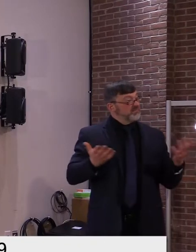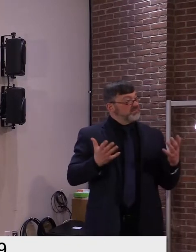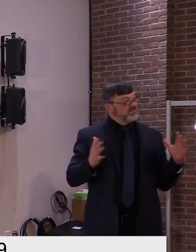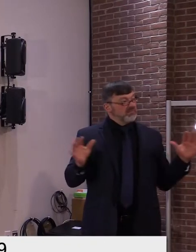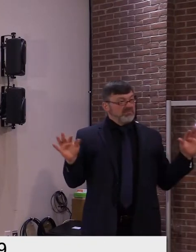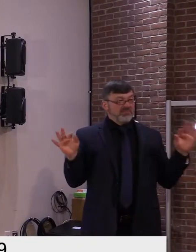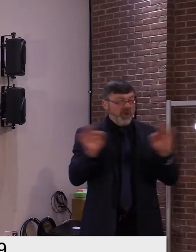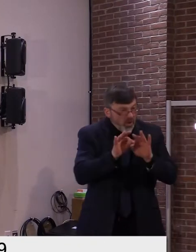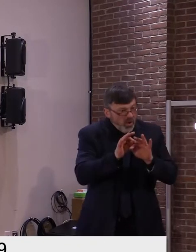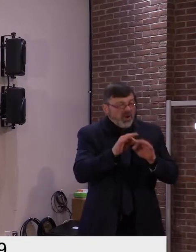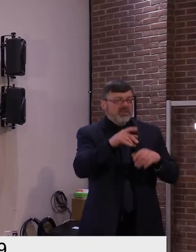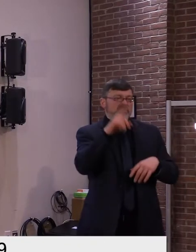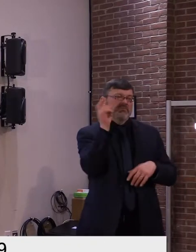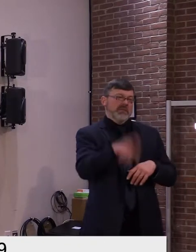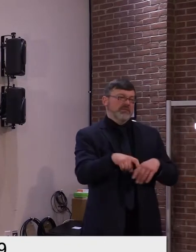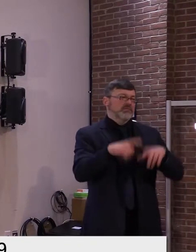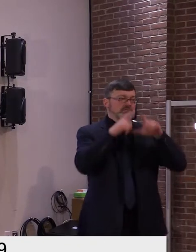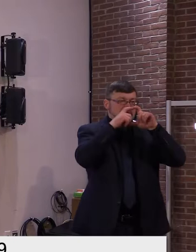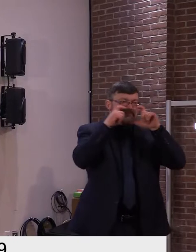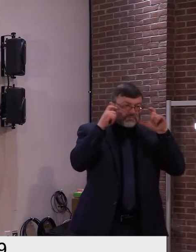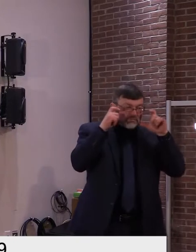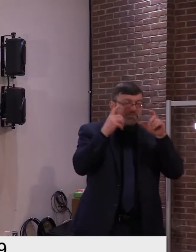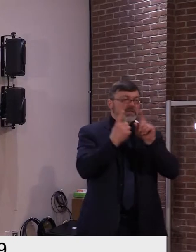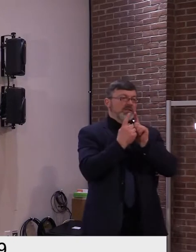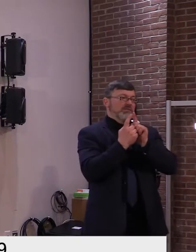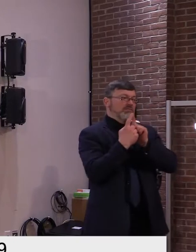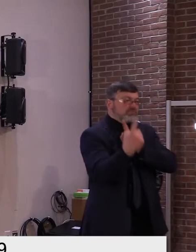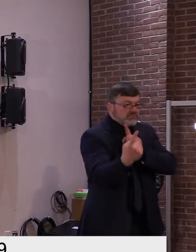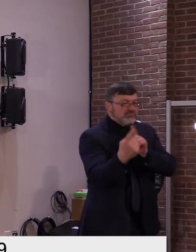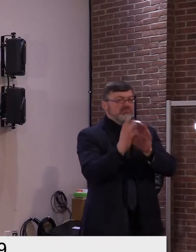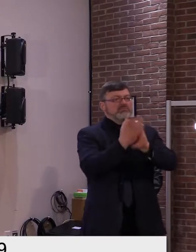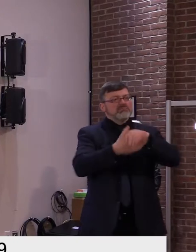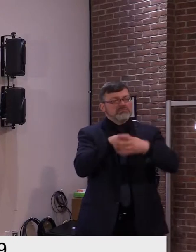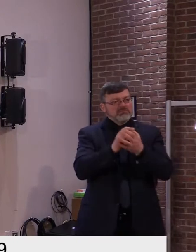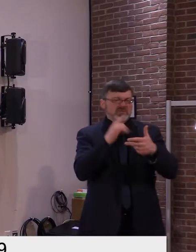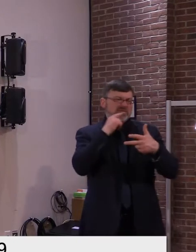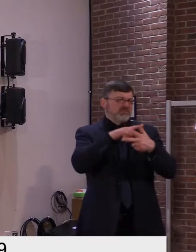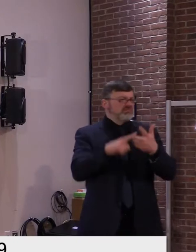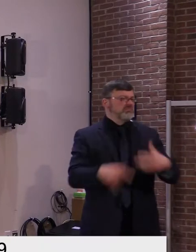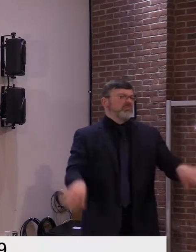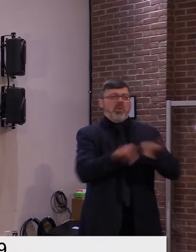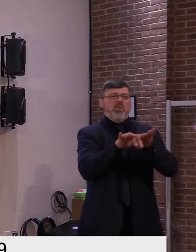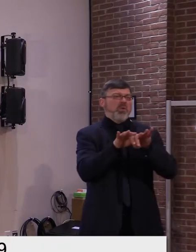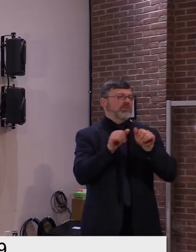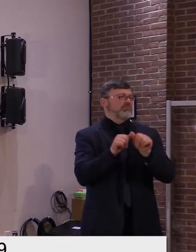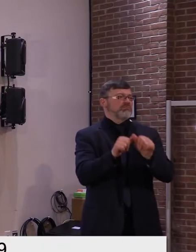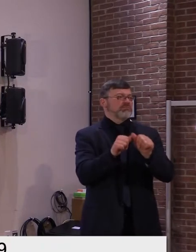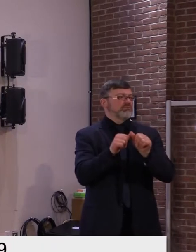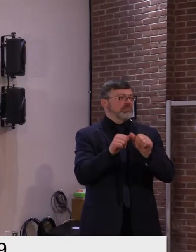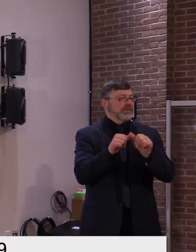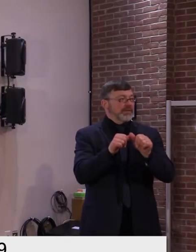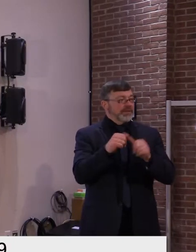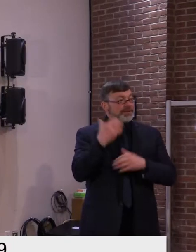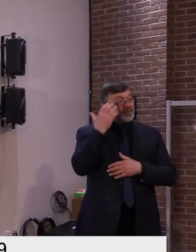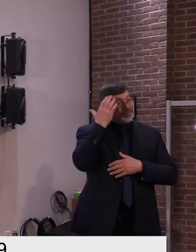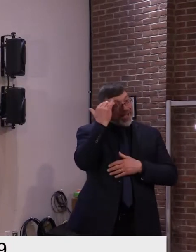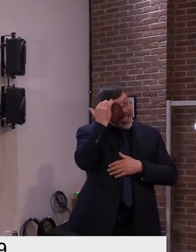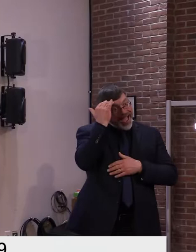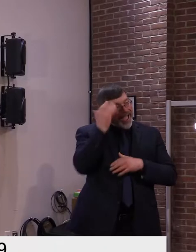taking. Remember, masks on faces, 6-foot spaces, uncrowded places.